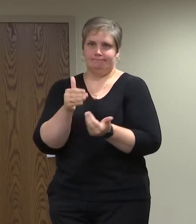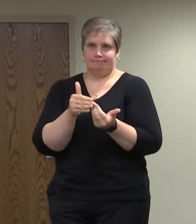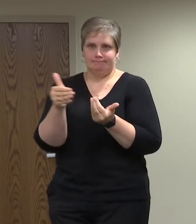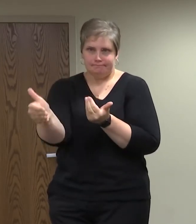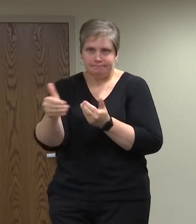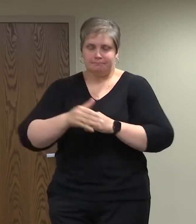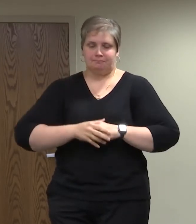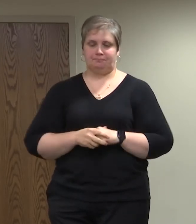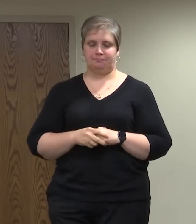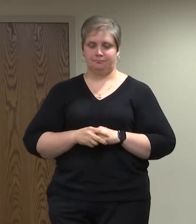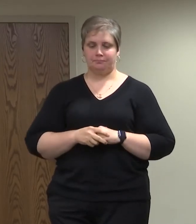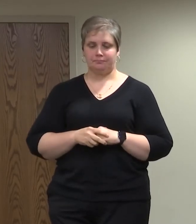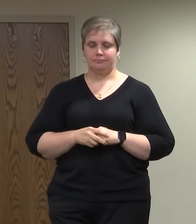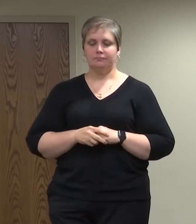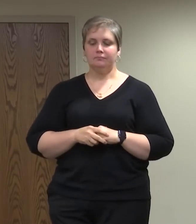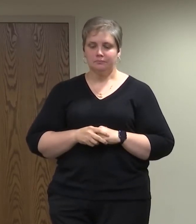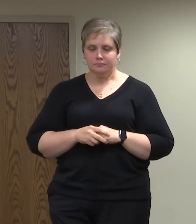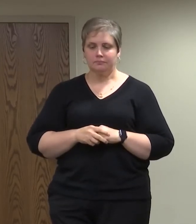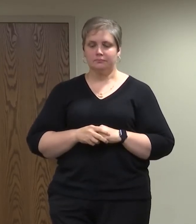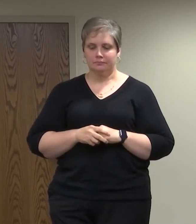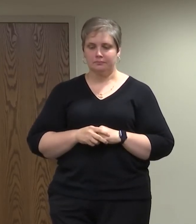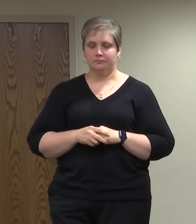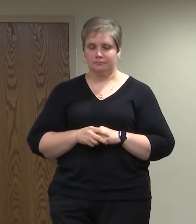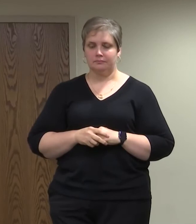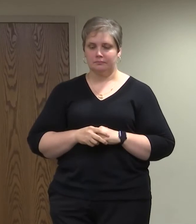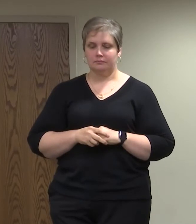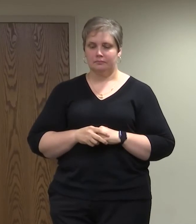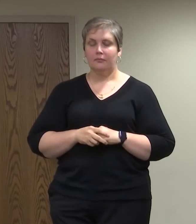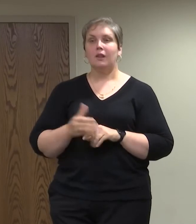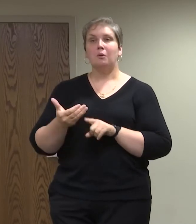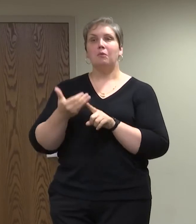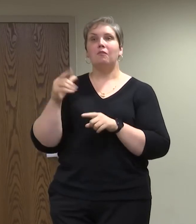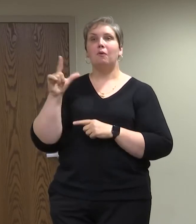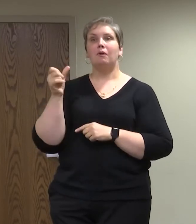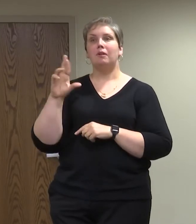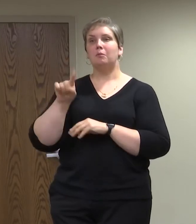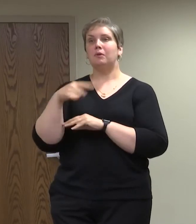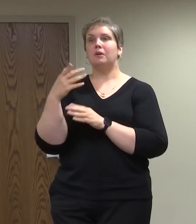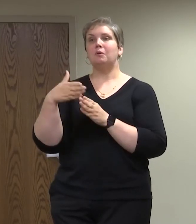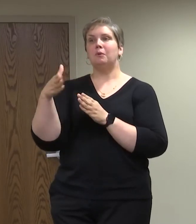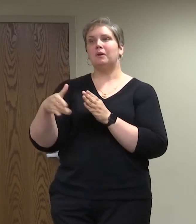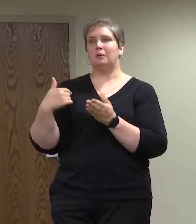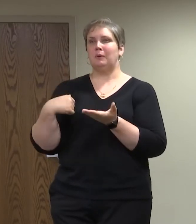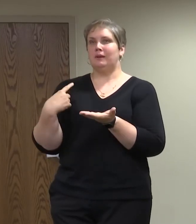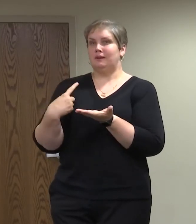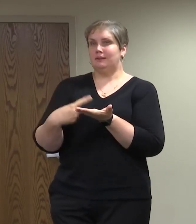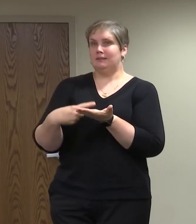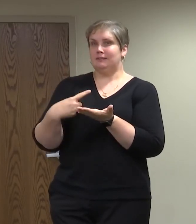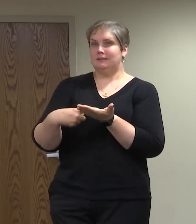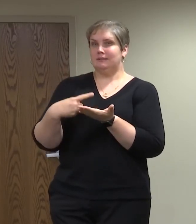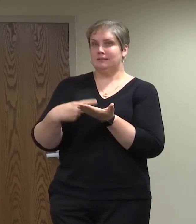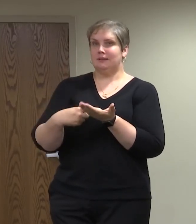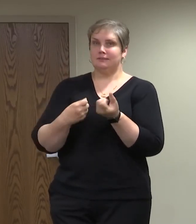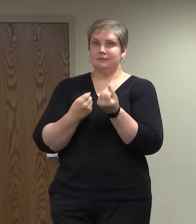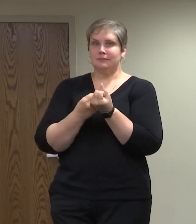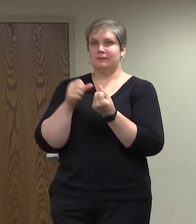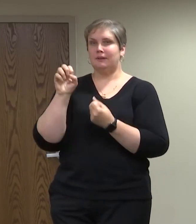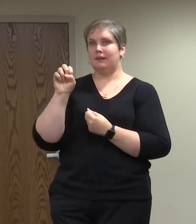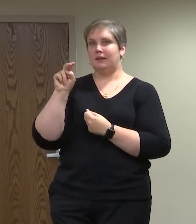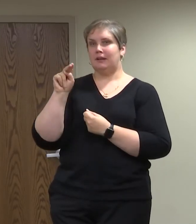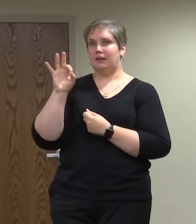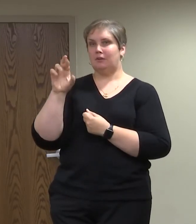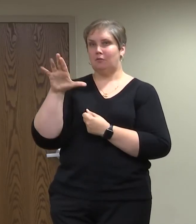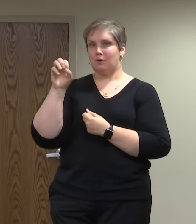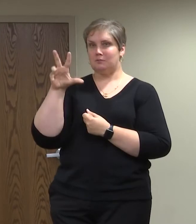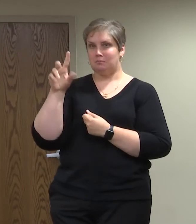Enforcement. We announced our enforcement before the Labor Day weekend. As we went through this, complaints of